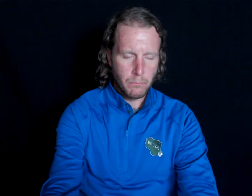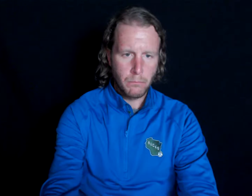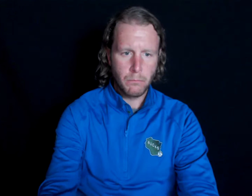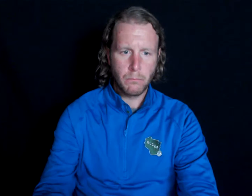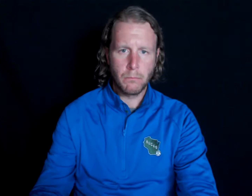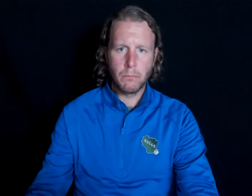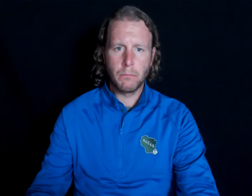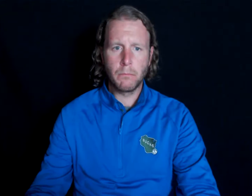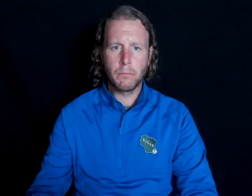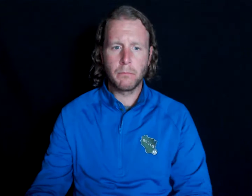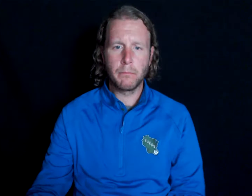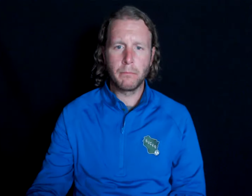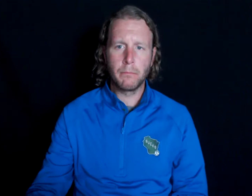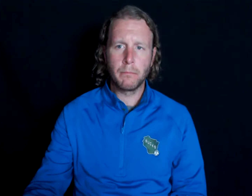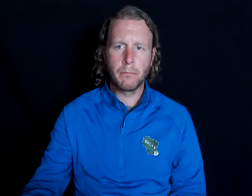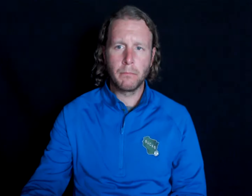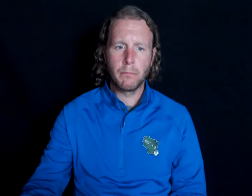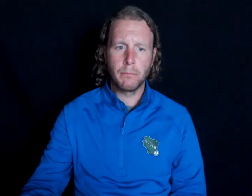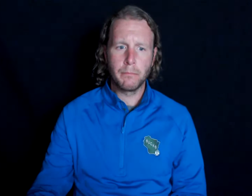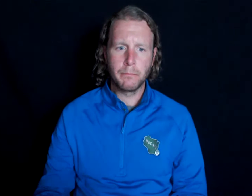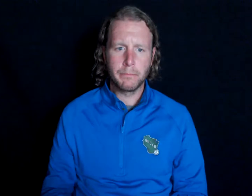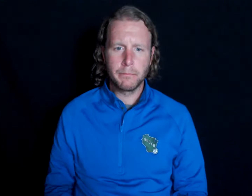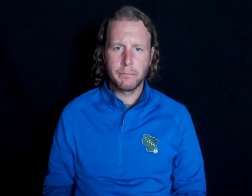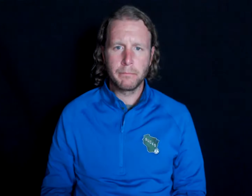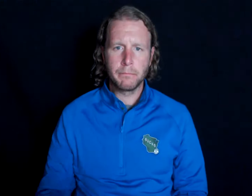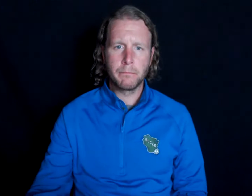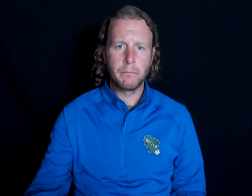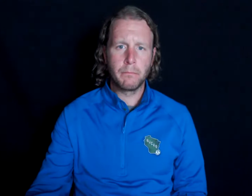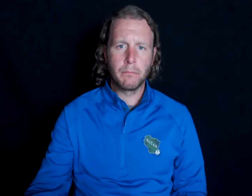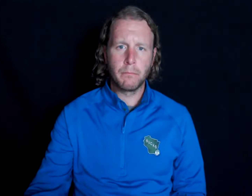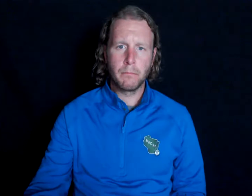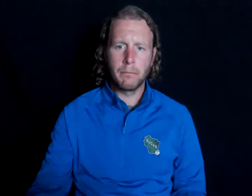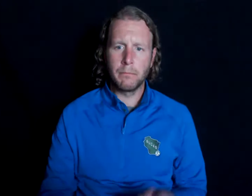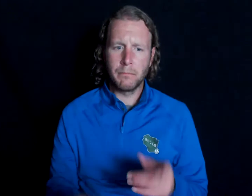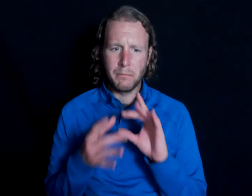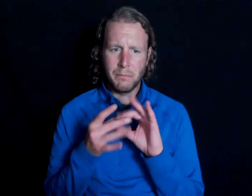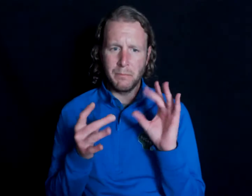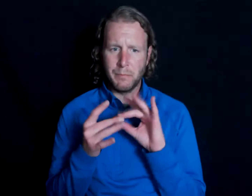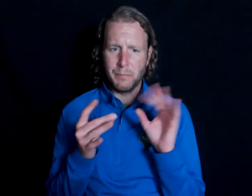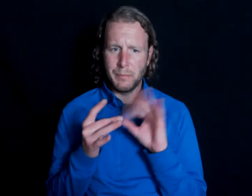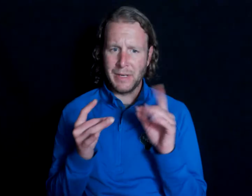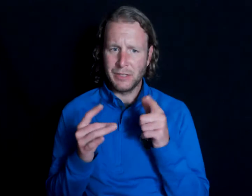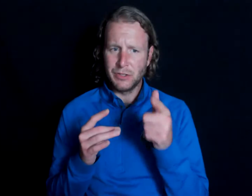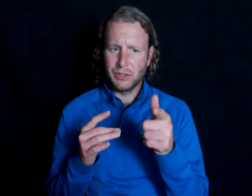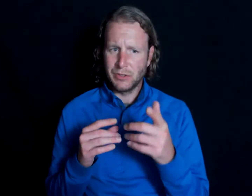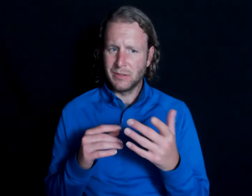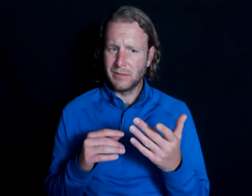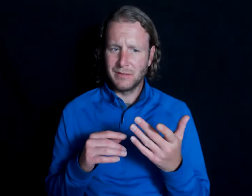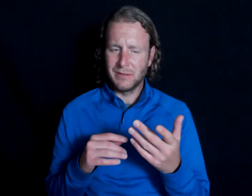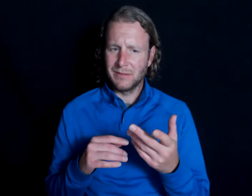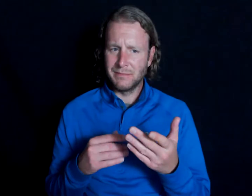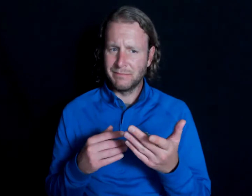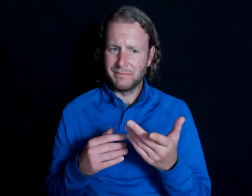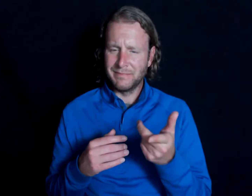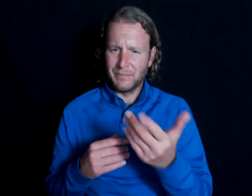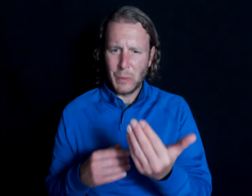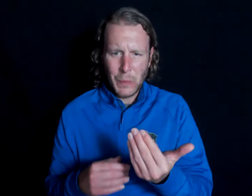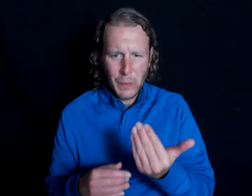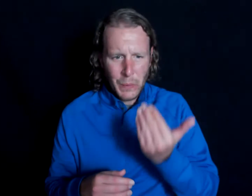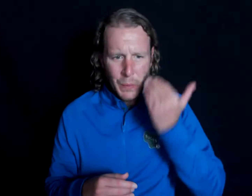You think you've built a wall, you've got multiple bodies. Those strides are so long that the real estate just gets chewed up so quickly. How about